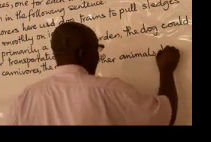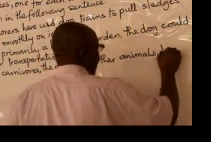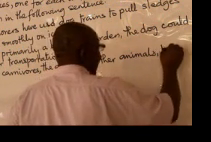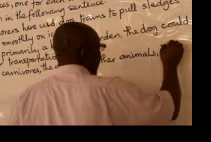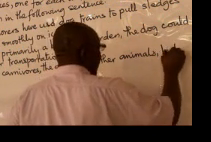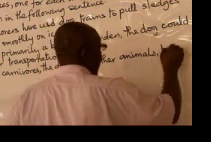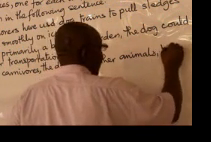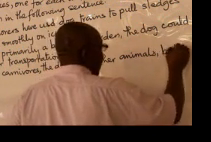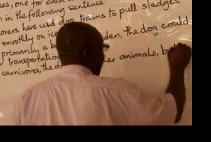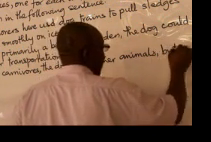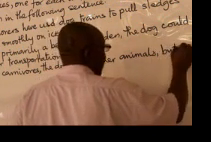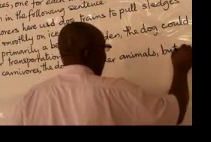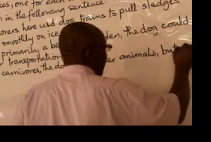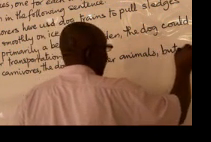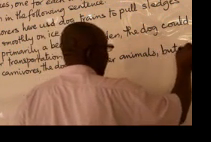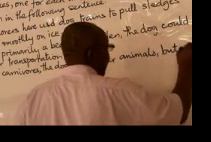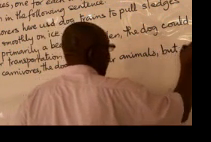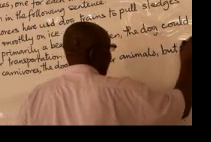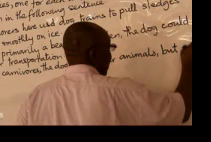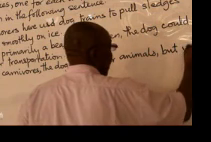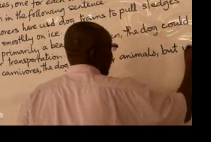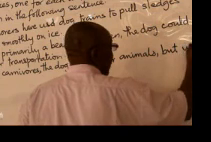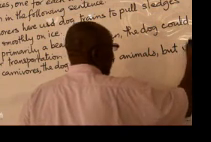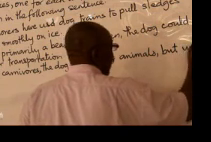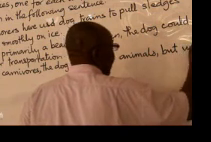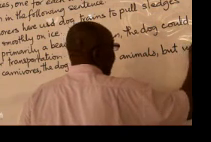but unlike others,